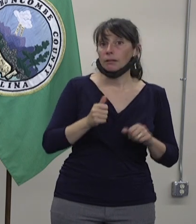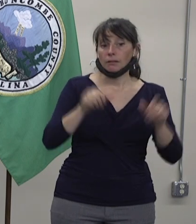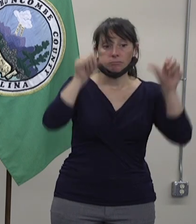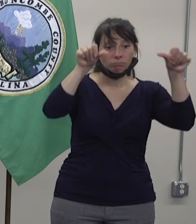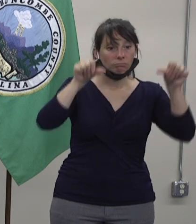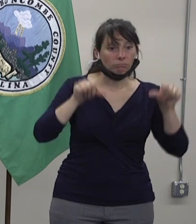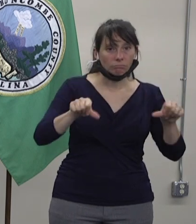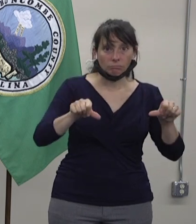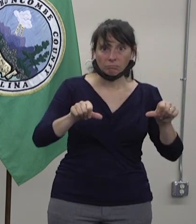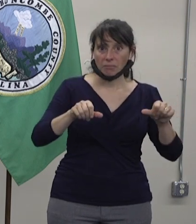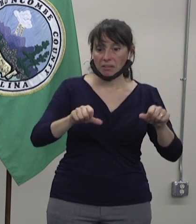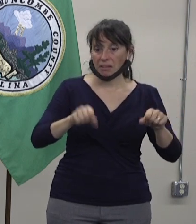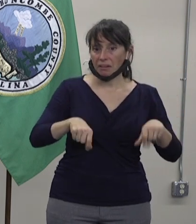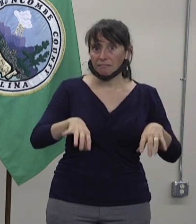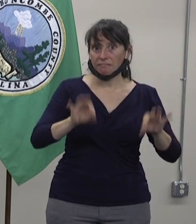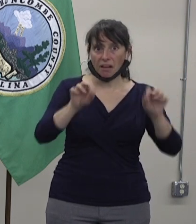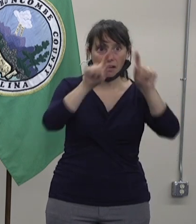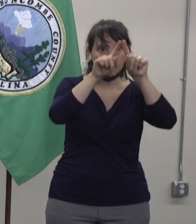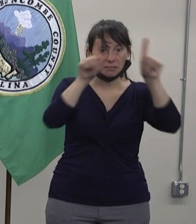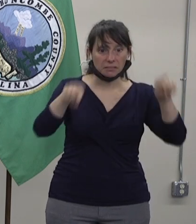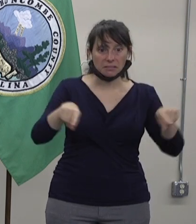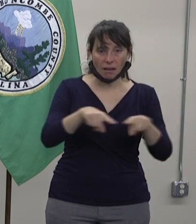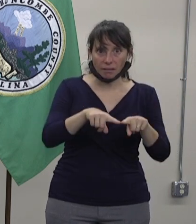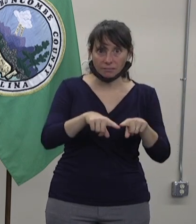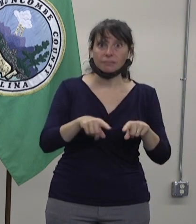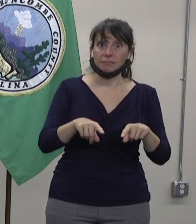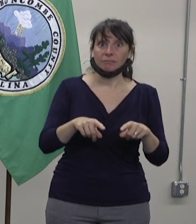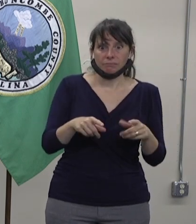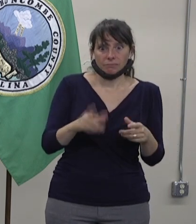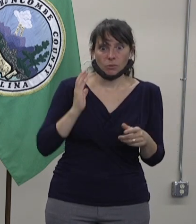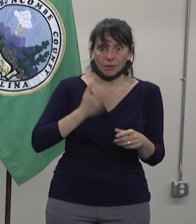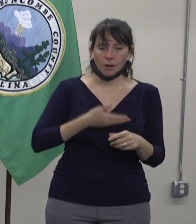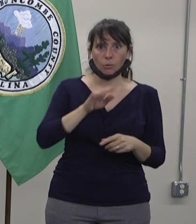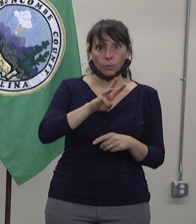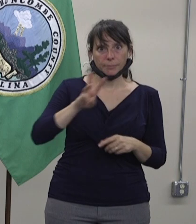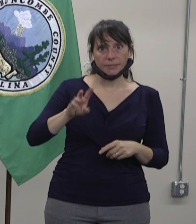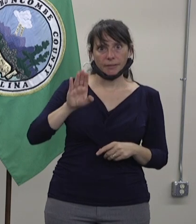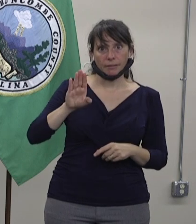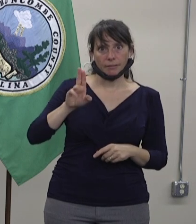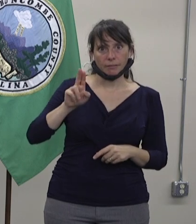Buncombe County or buncombeready.org.